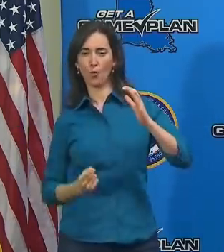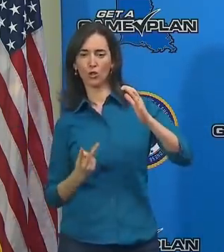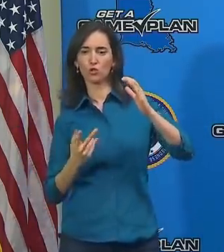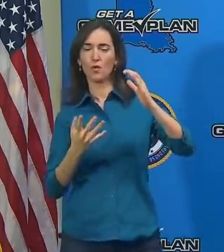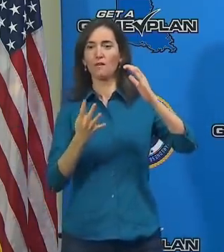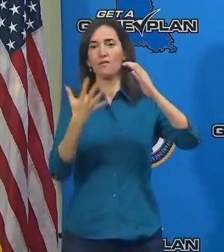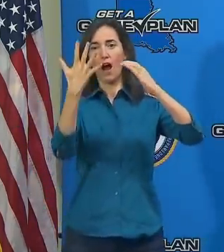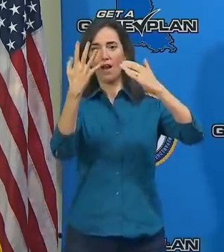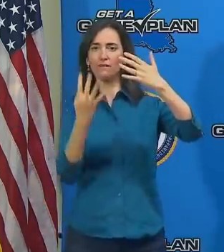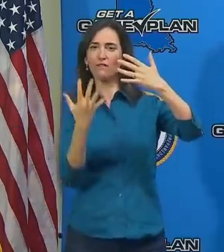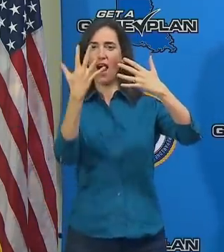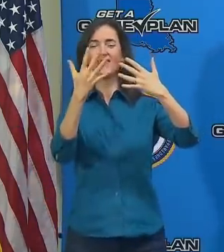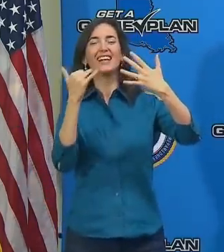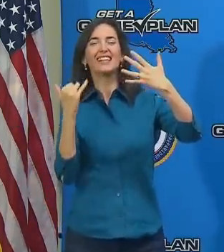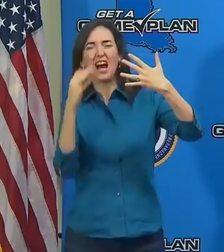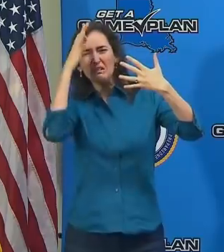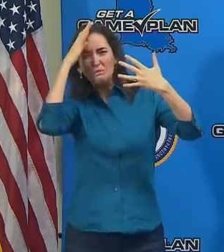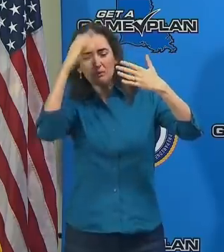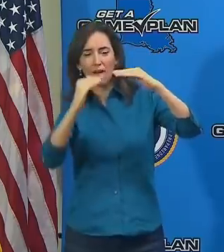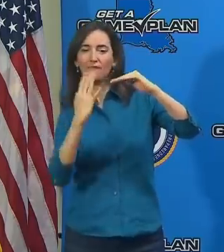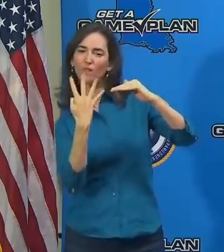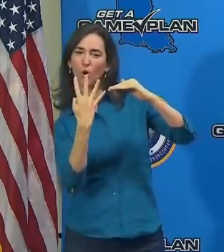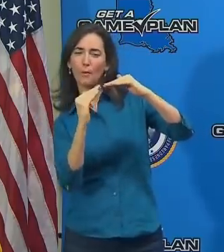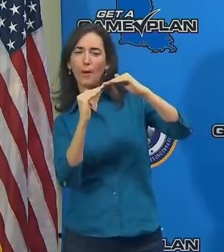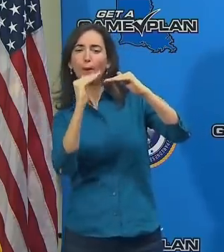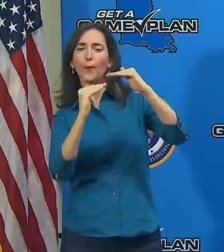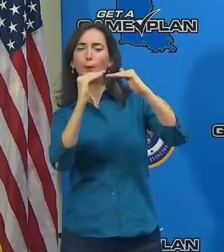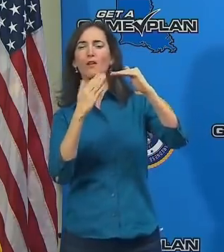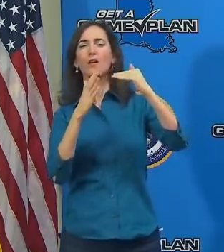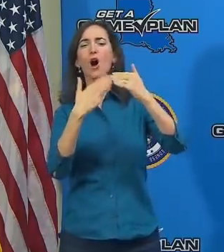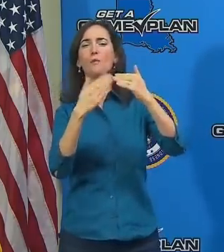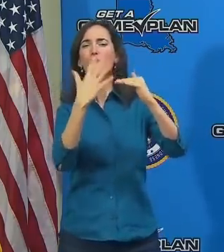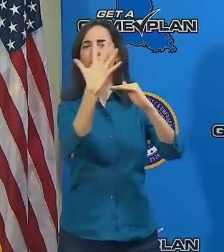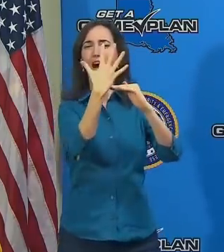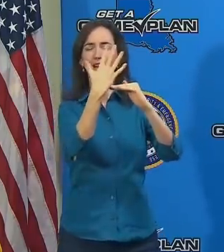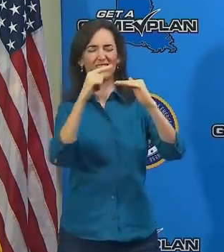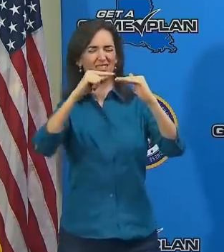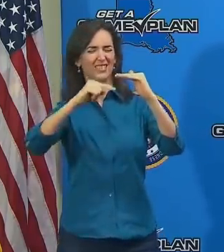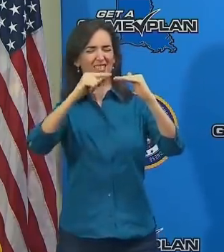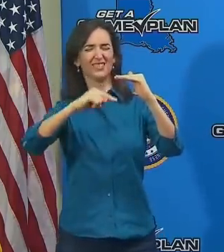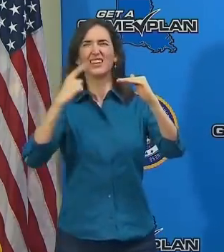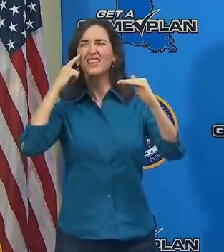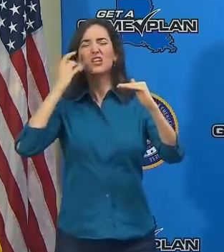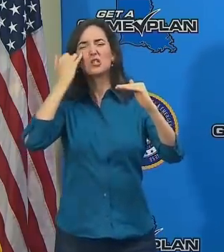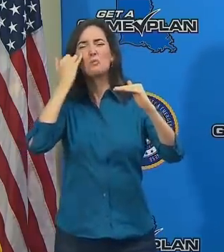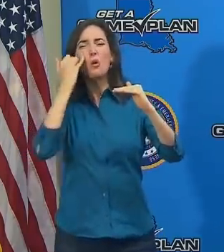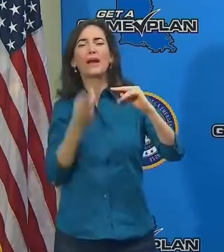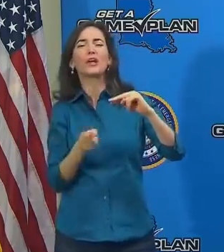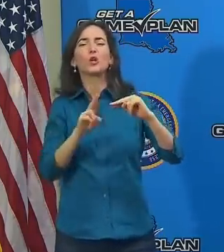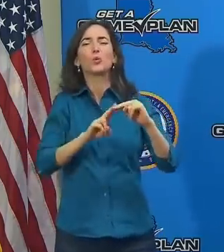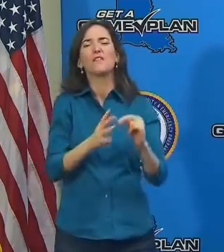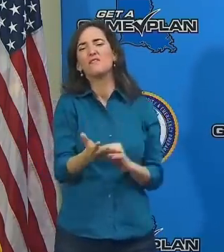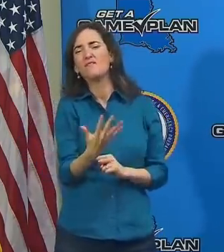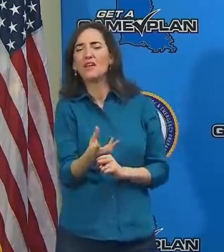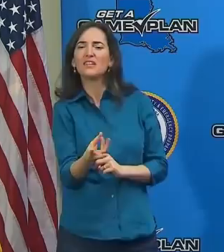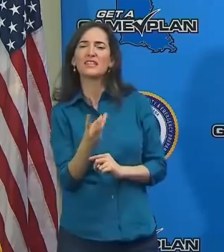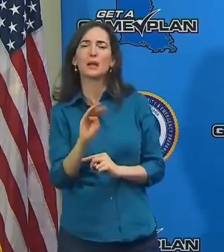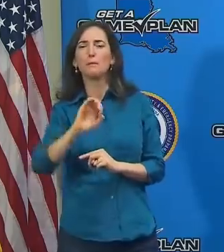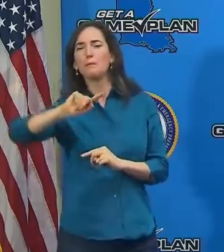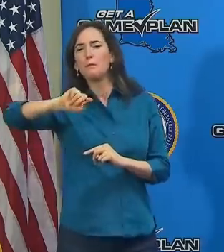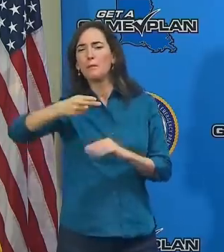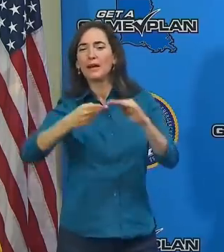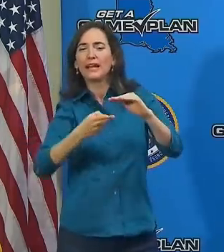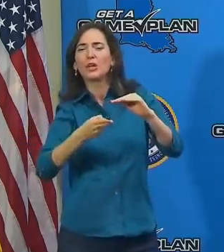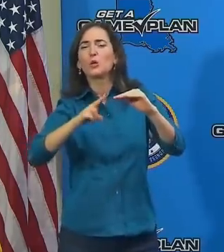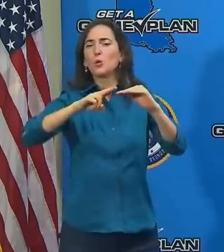5 storm doesn't really make much difference. I think there's, what, 5 or 6, 7 miles per hour difference between the winds that were measured